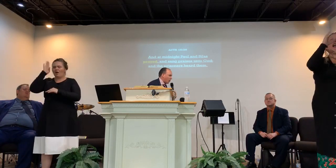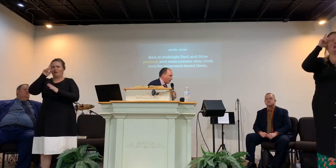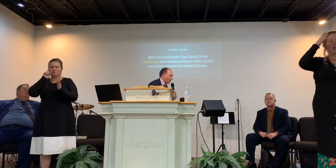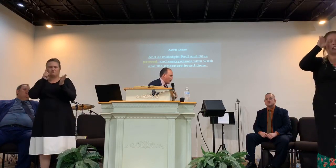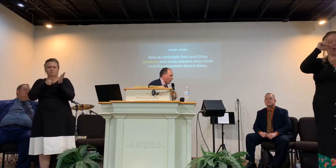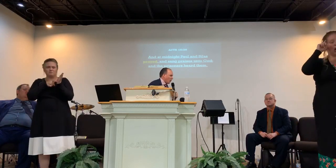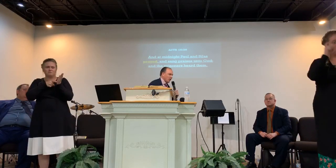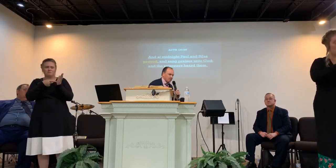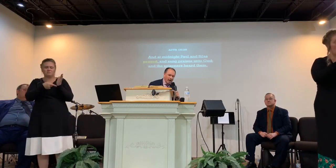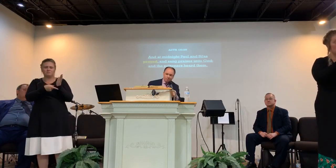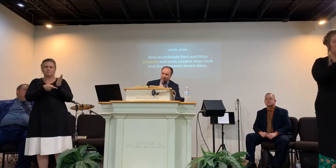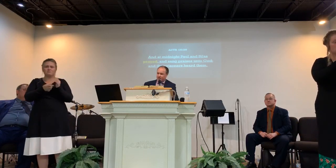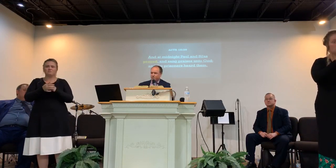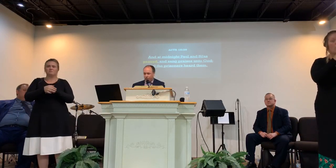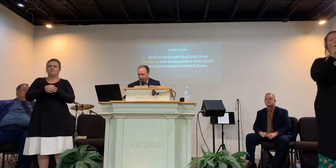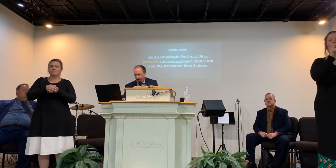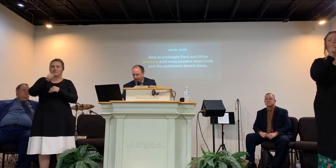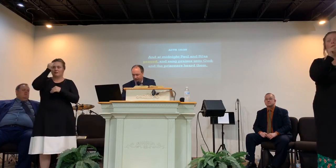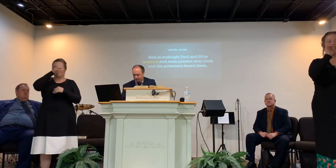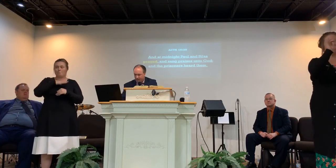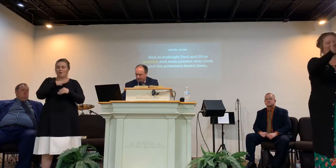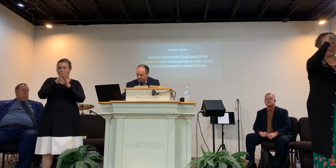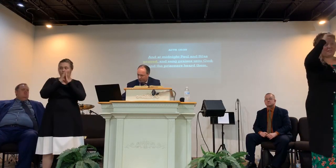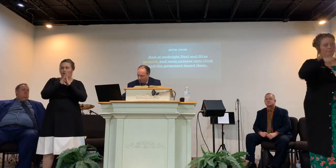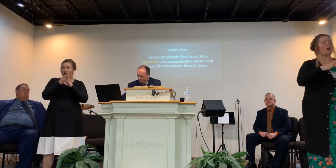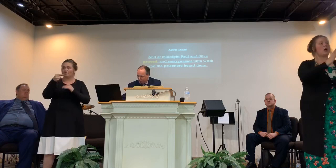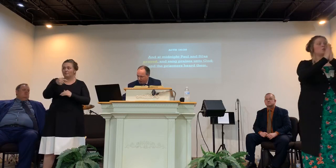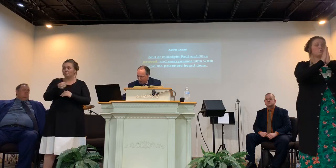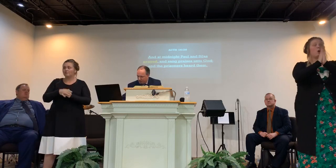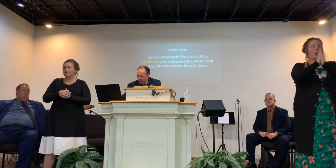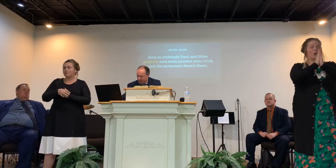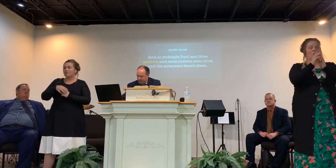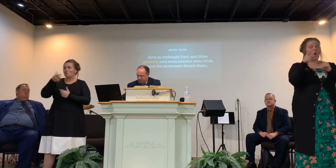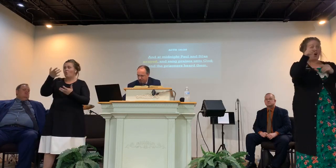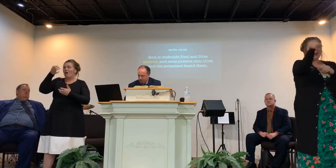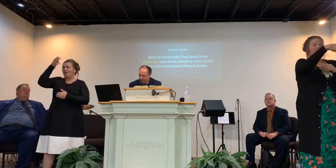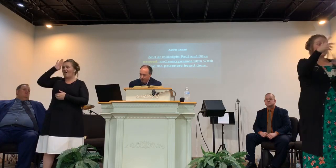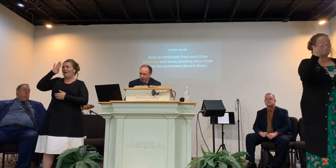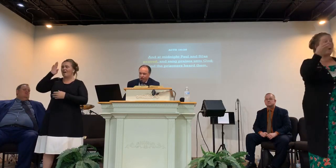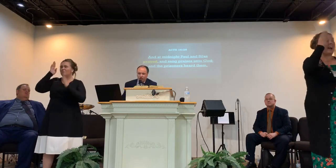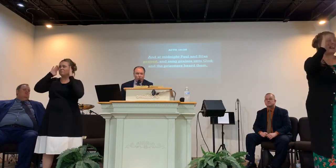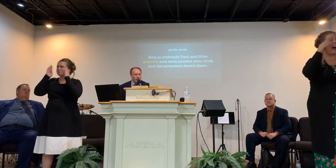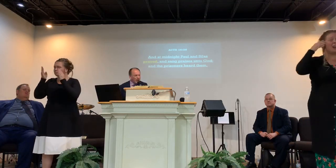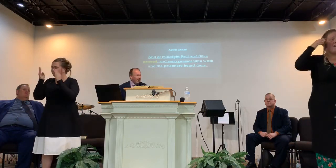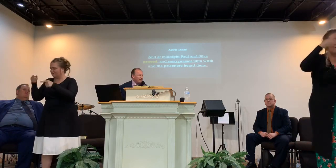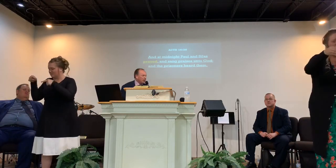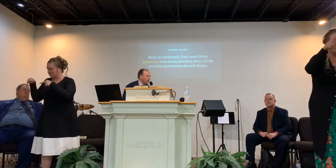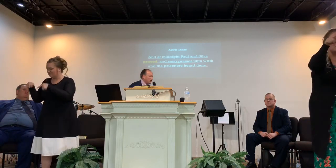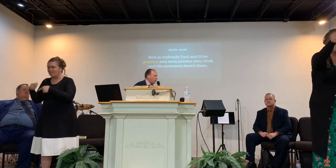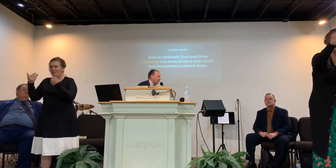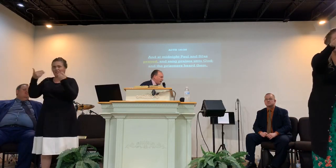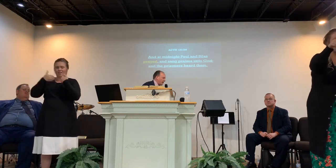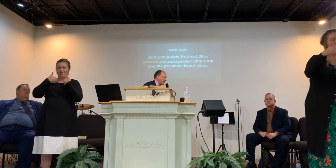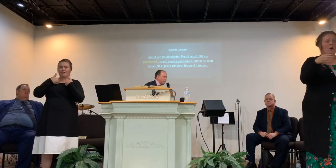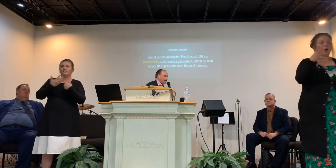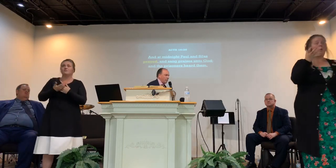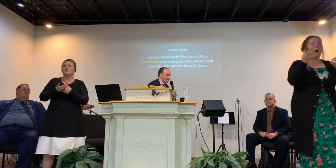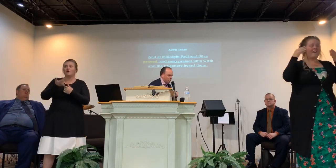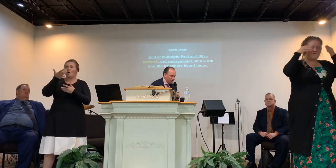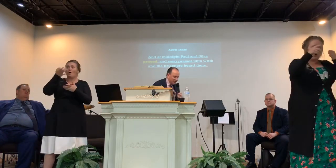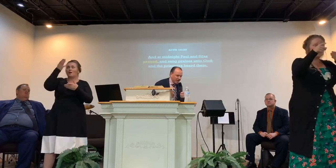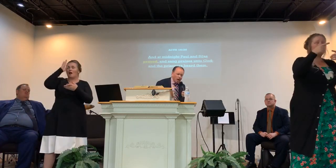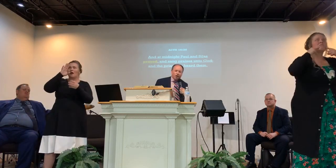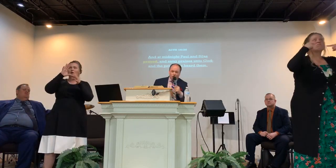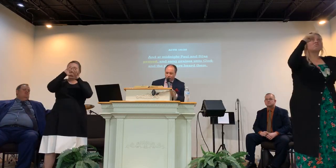as memorial was that man's prayer. You want God to pay attention to you? You want God to look at your things and